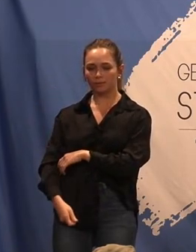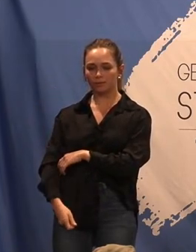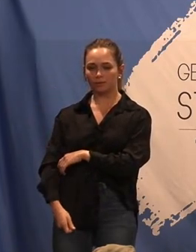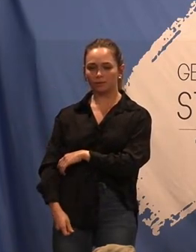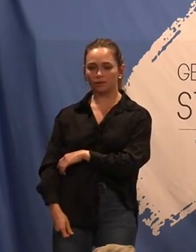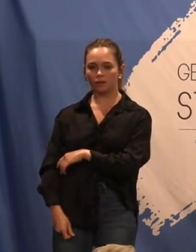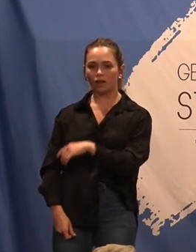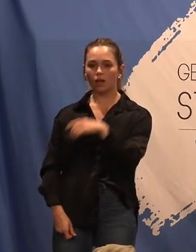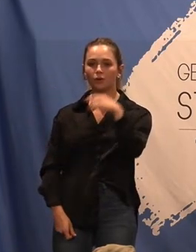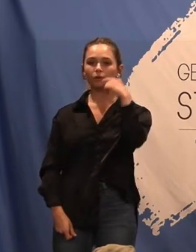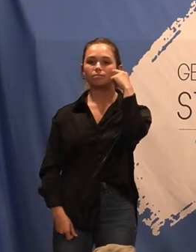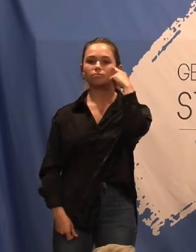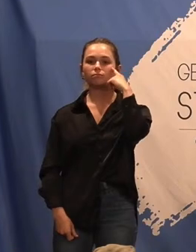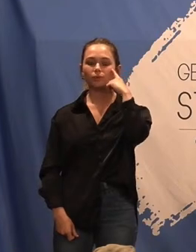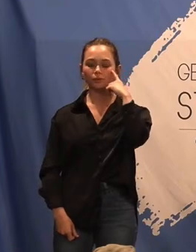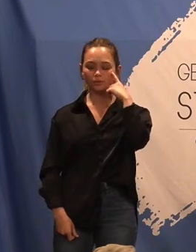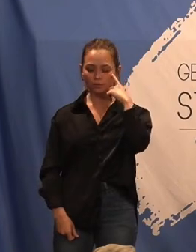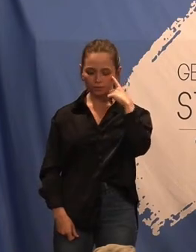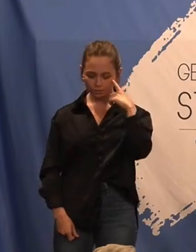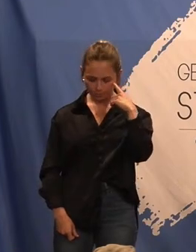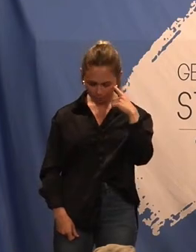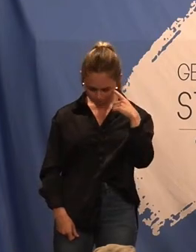That old head went down.